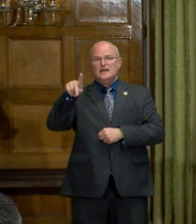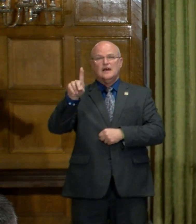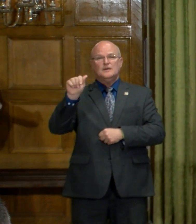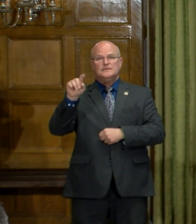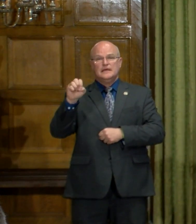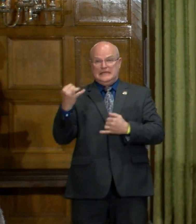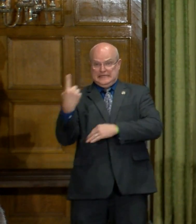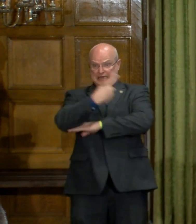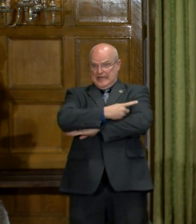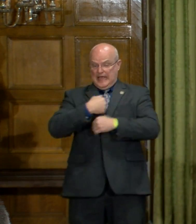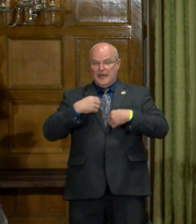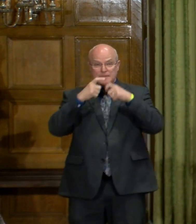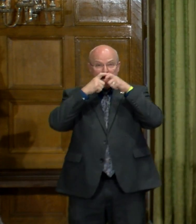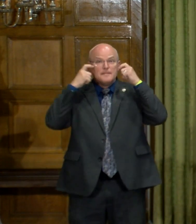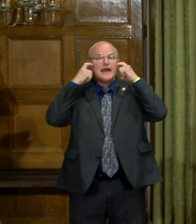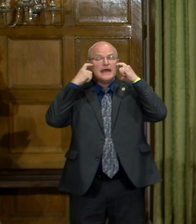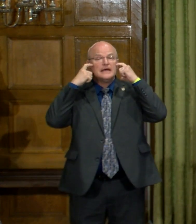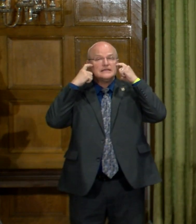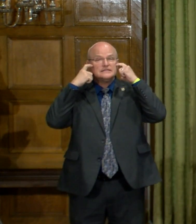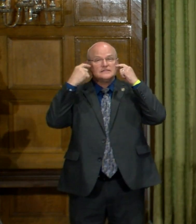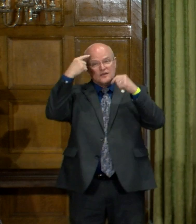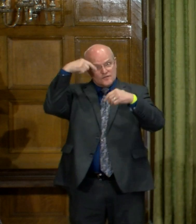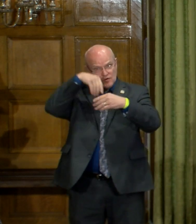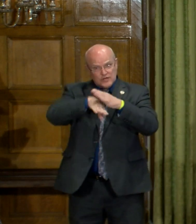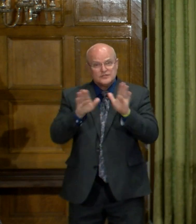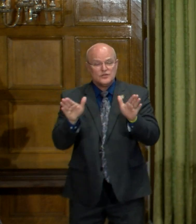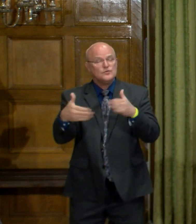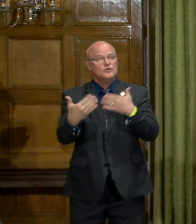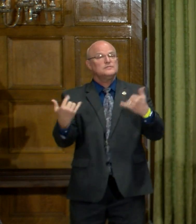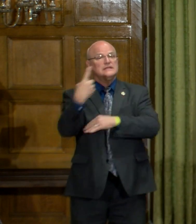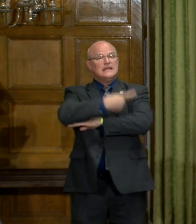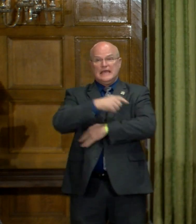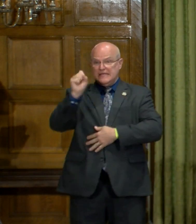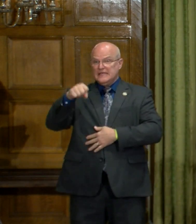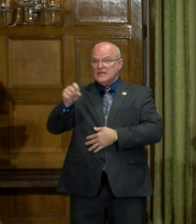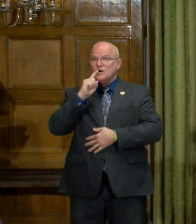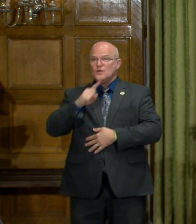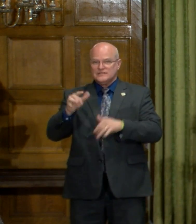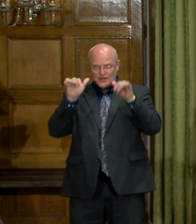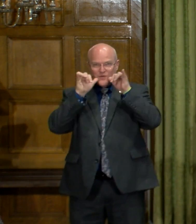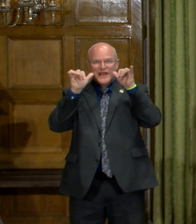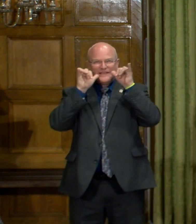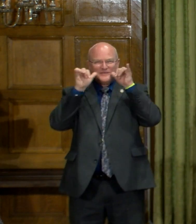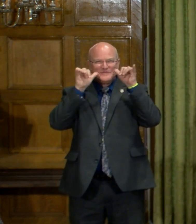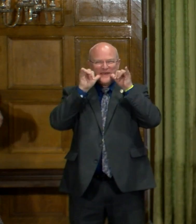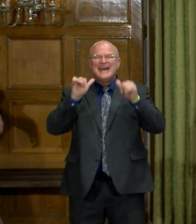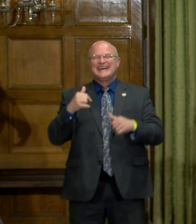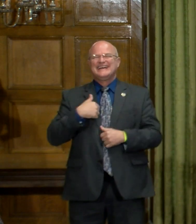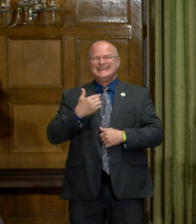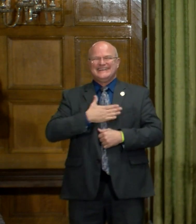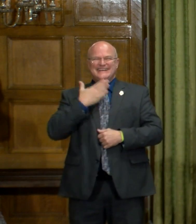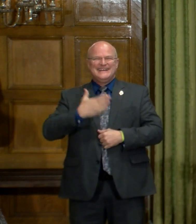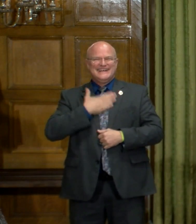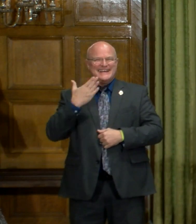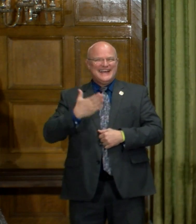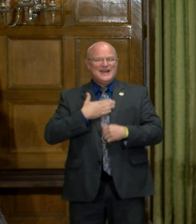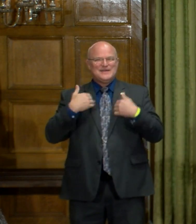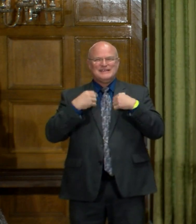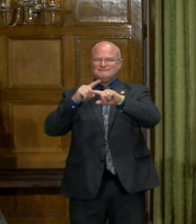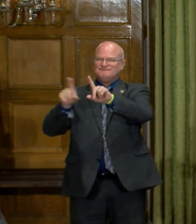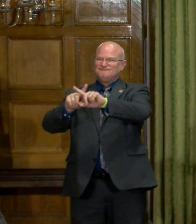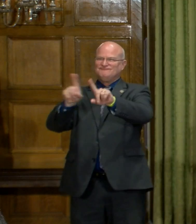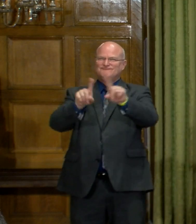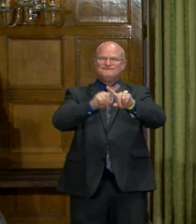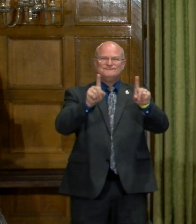wore my mask in to the room today, and yes, it was a Razorback mask. I'm happy to wear